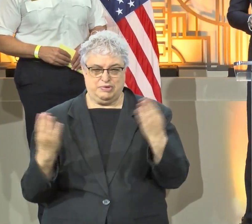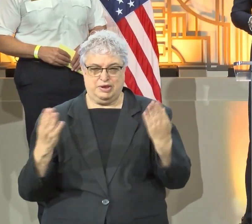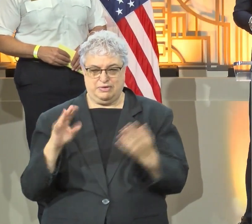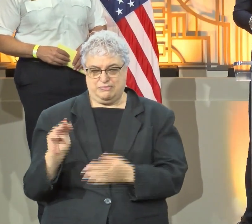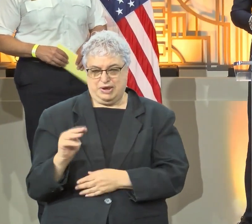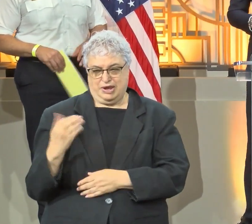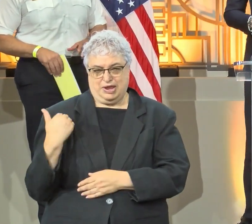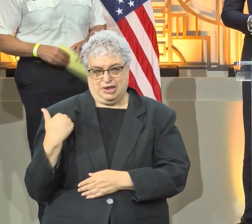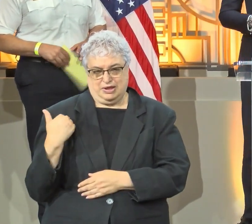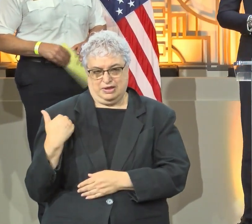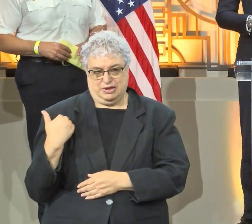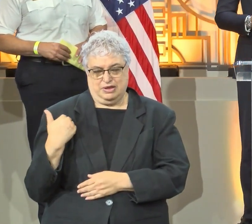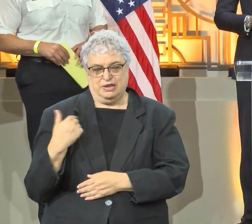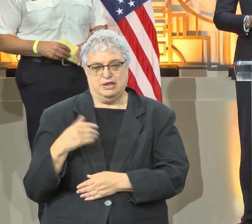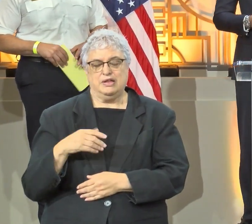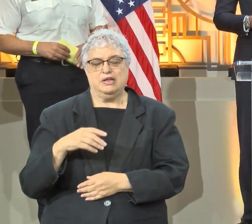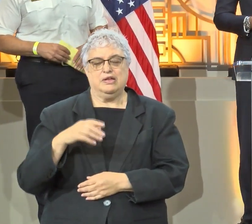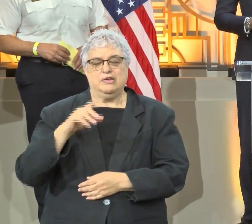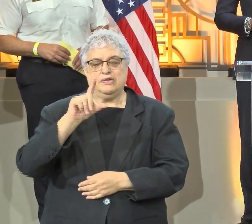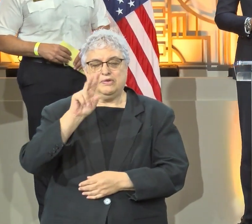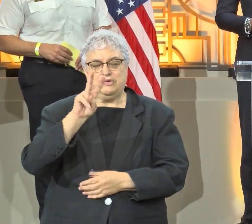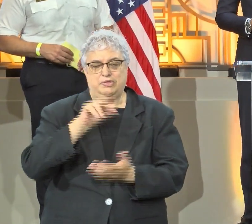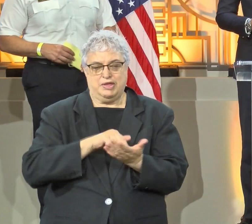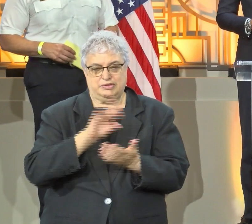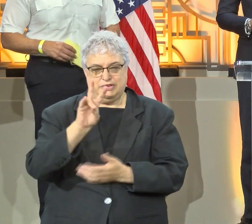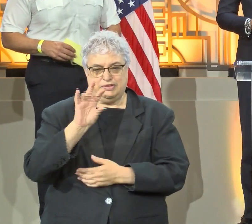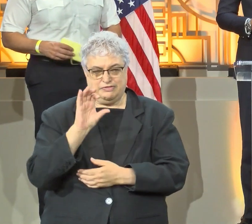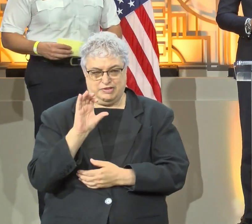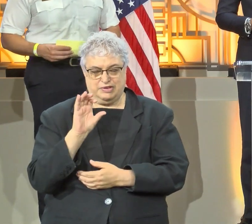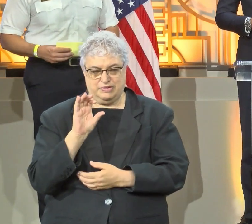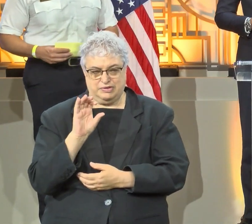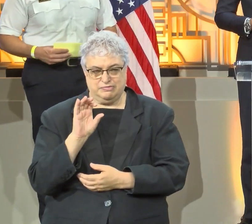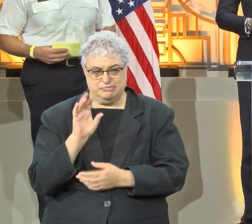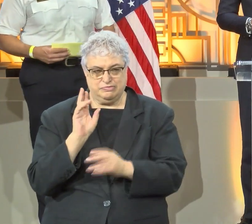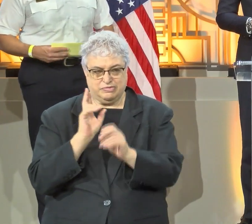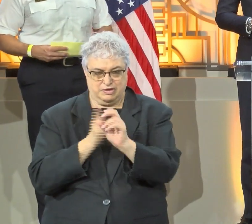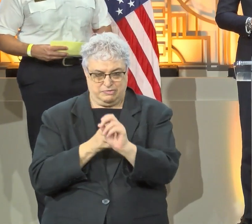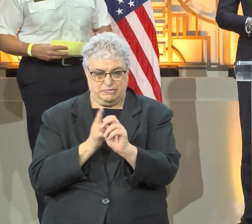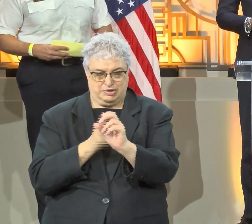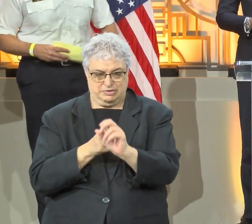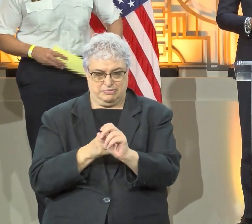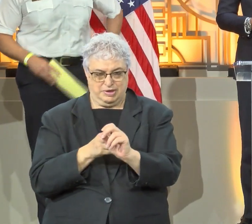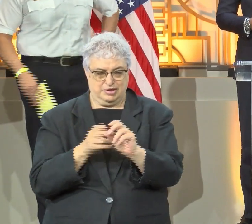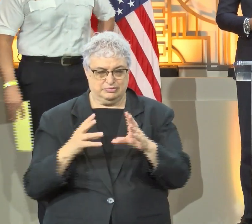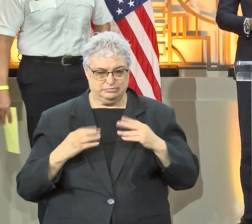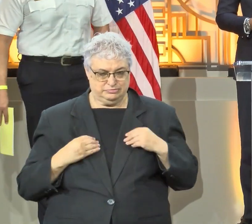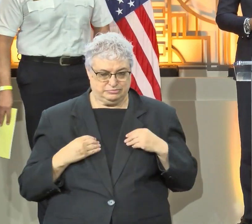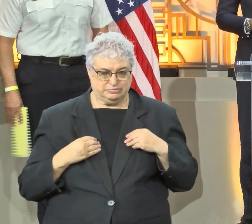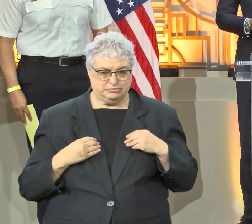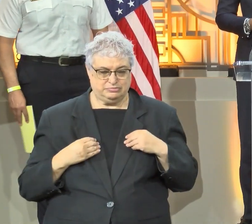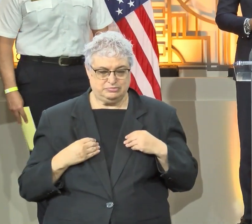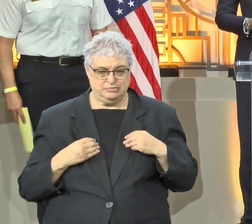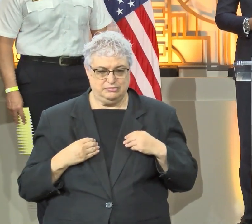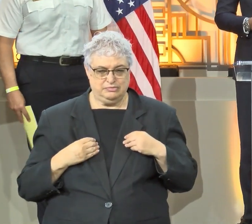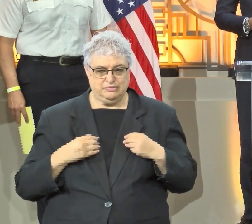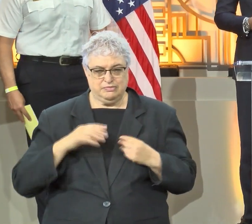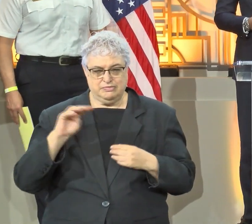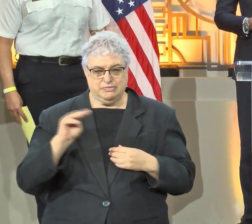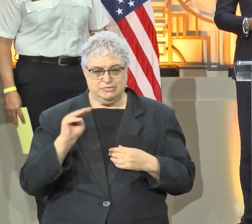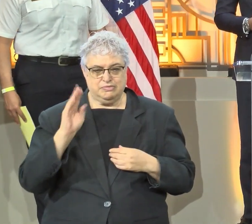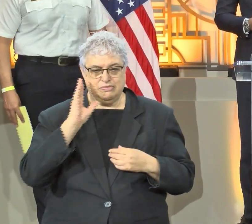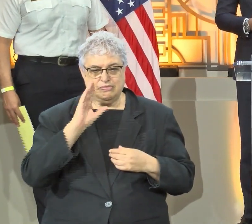on Monday. More than 2,700 have agreed to participate in the program, and then as of Monday